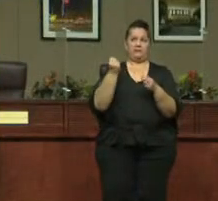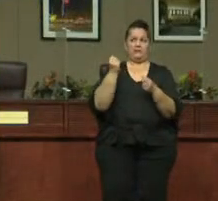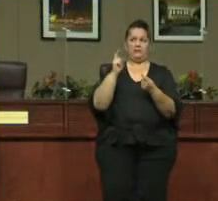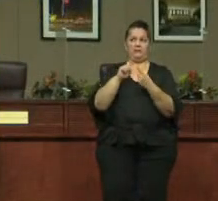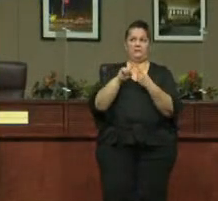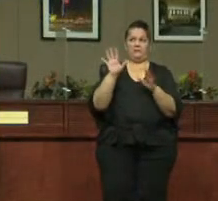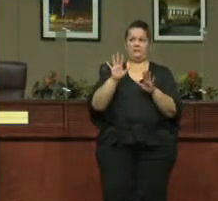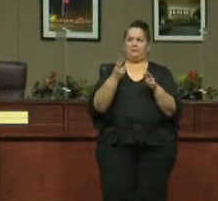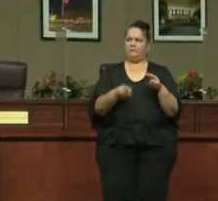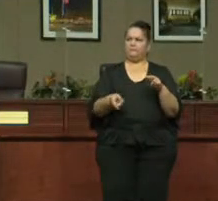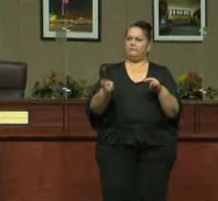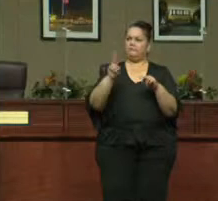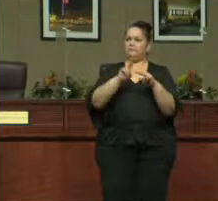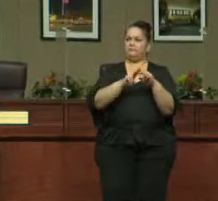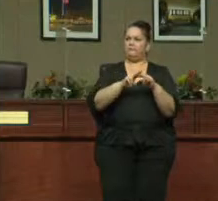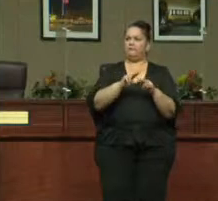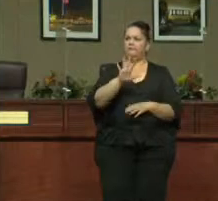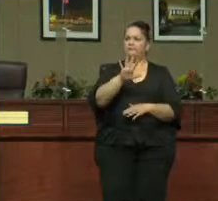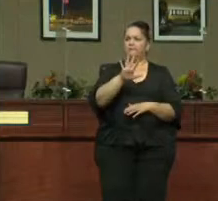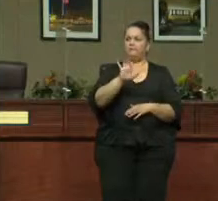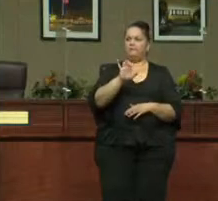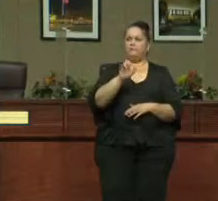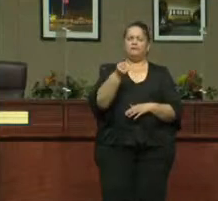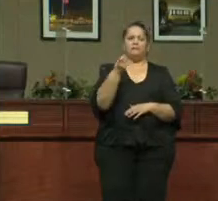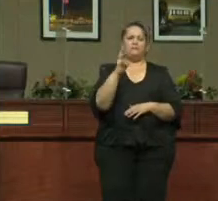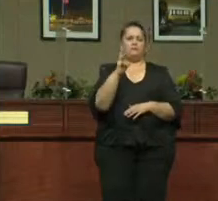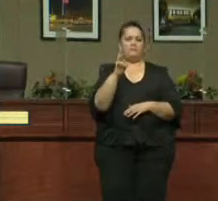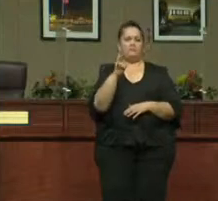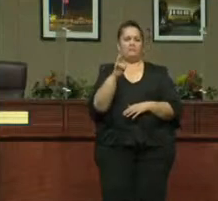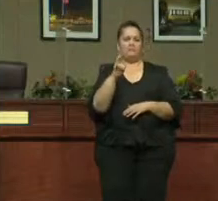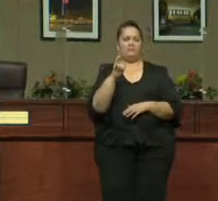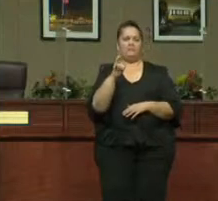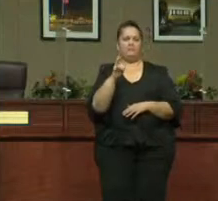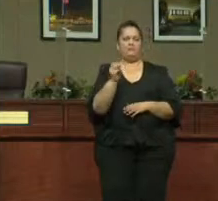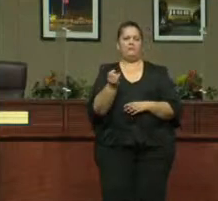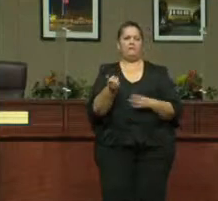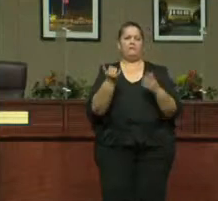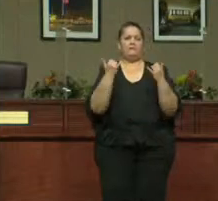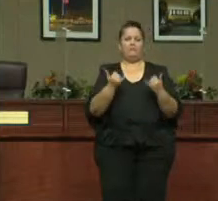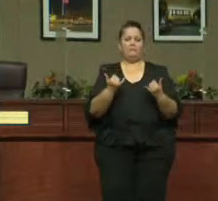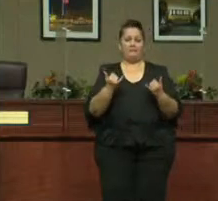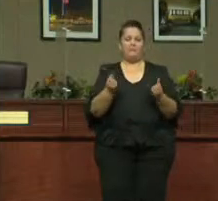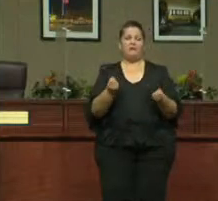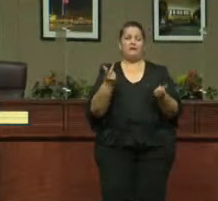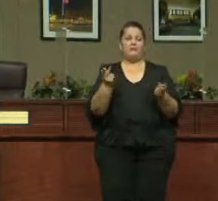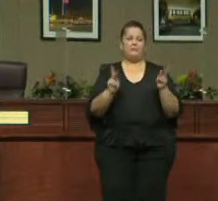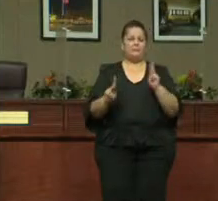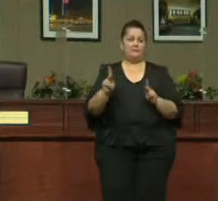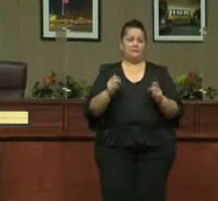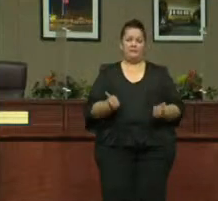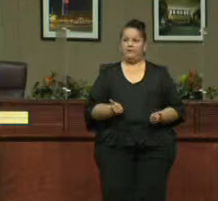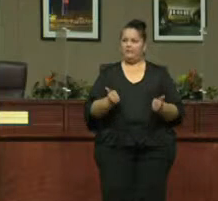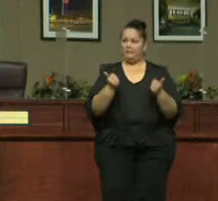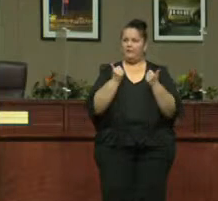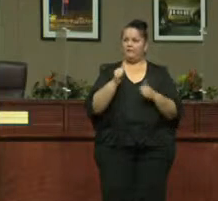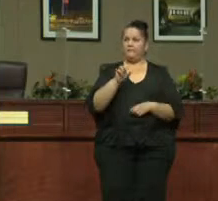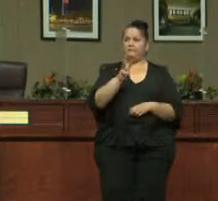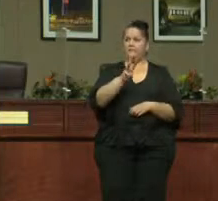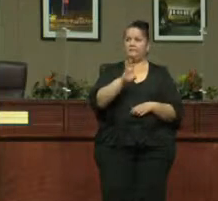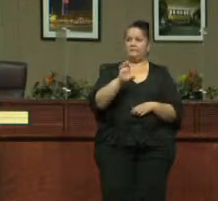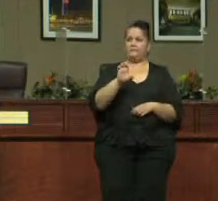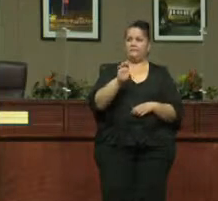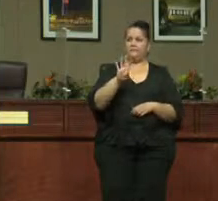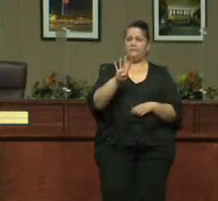Sunday. We now have 645 Orange County residents who have died as a result of the coronavirus. That's